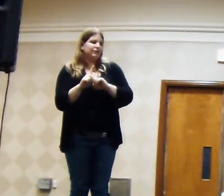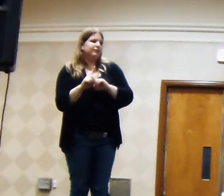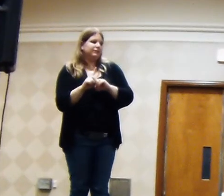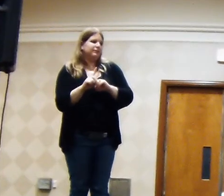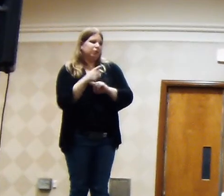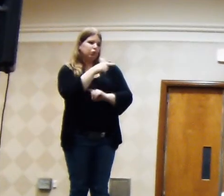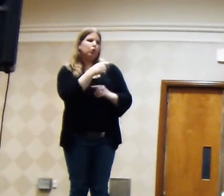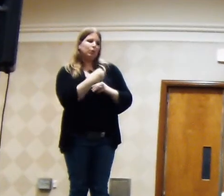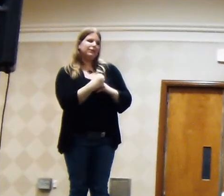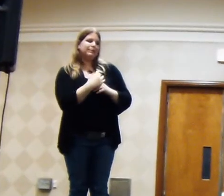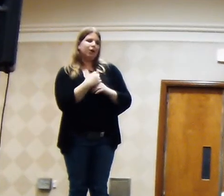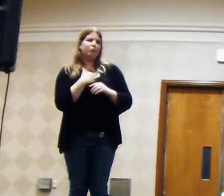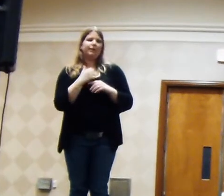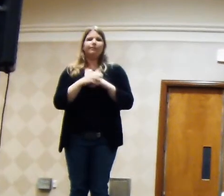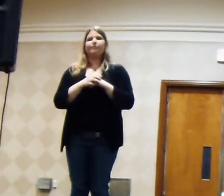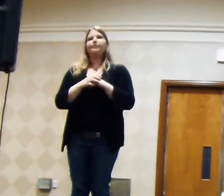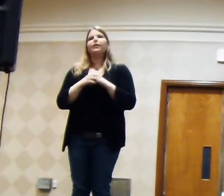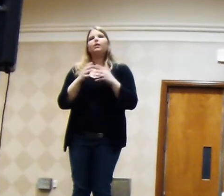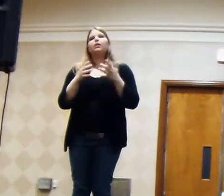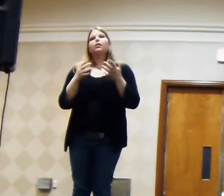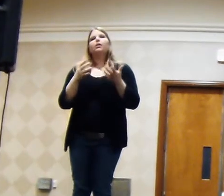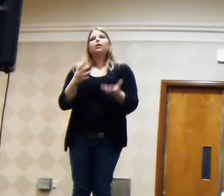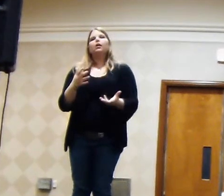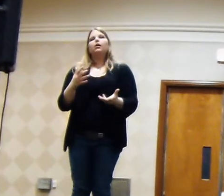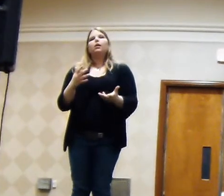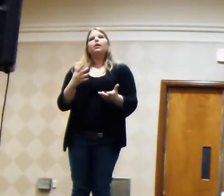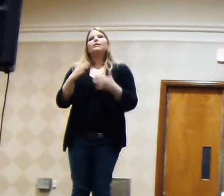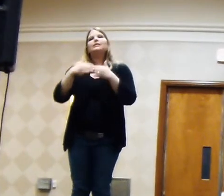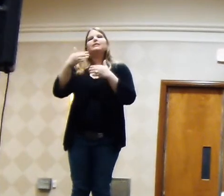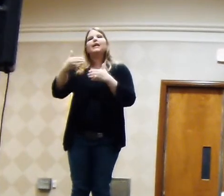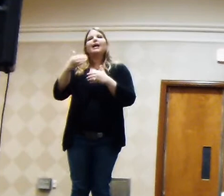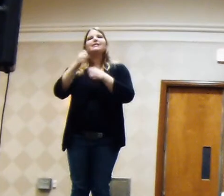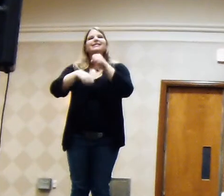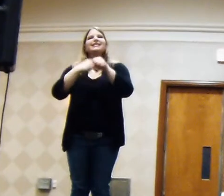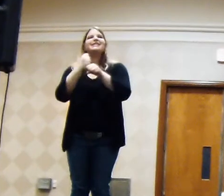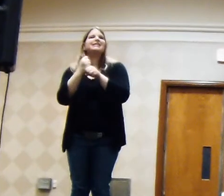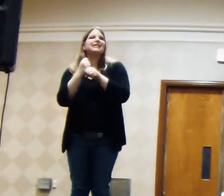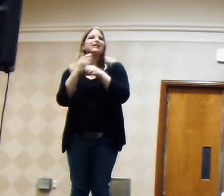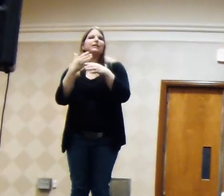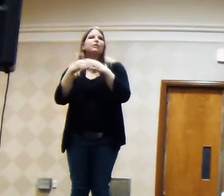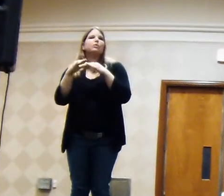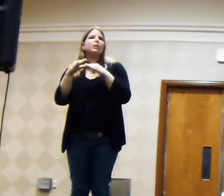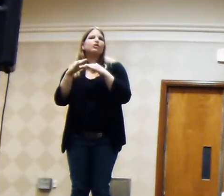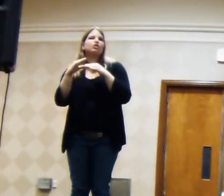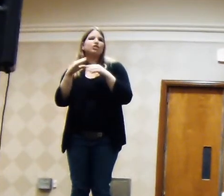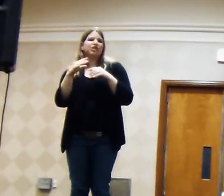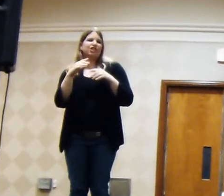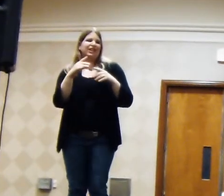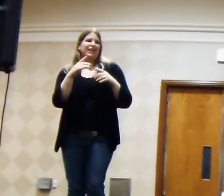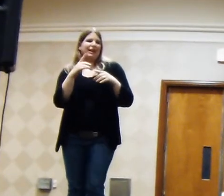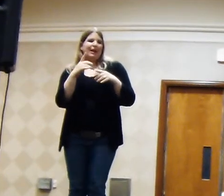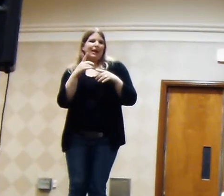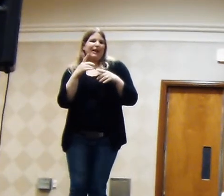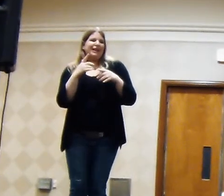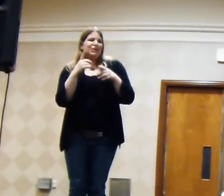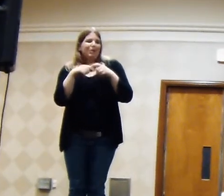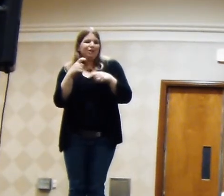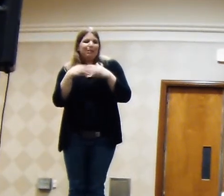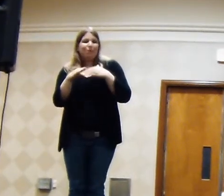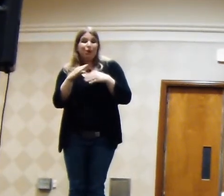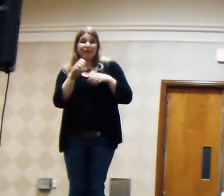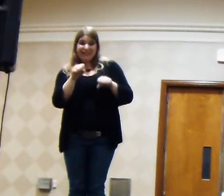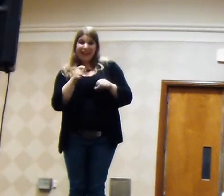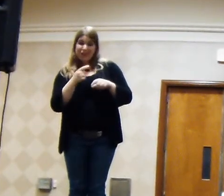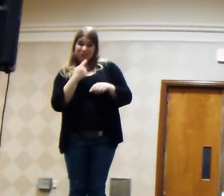So, one of my questions is, when will the next season be released, and do you have any spoilers? The next season is